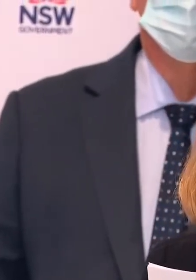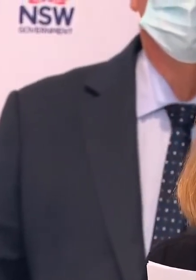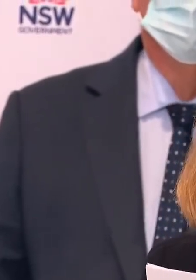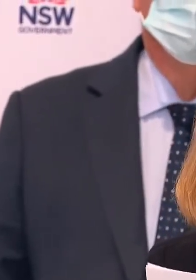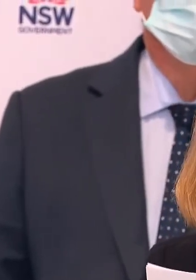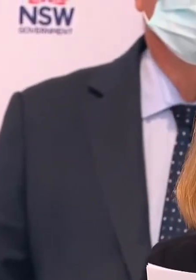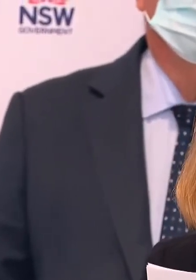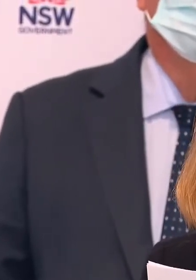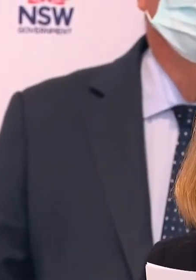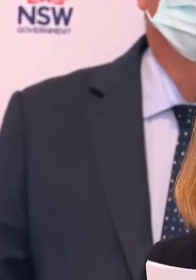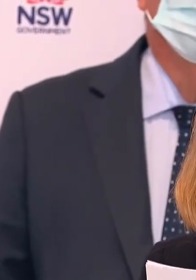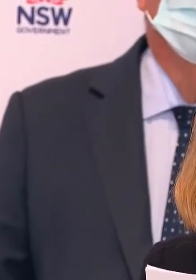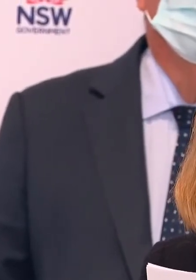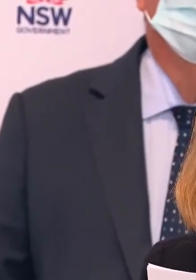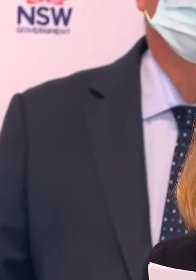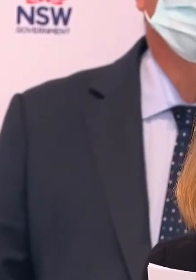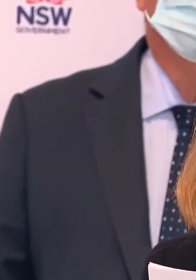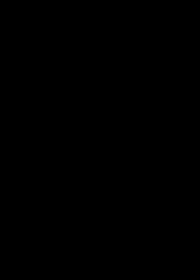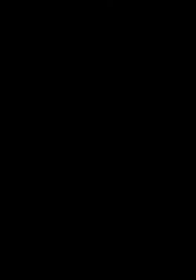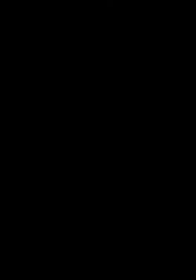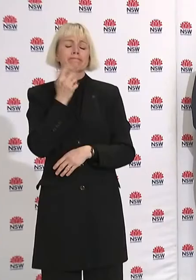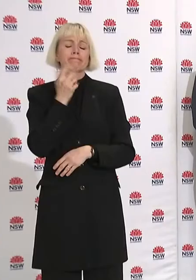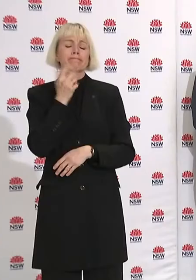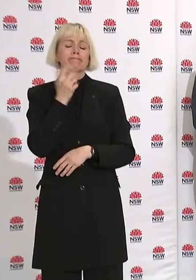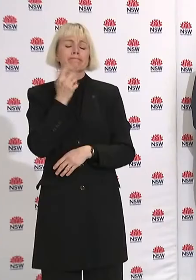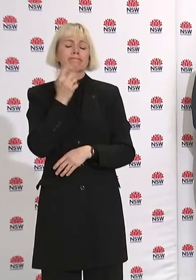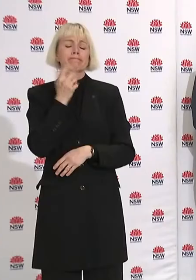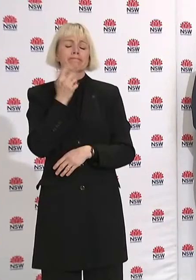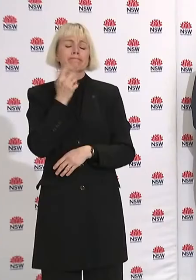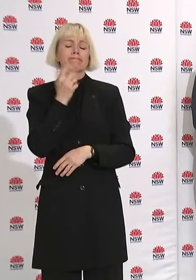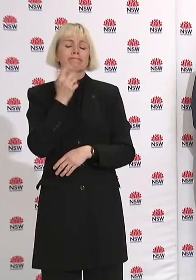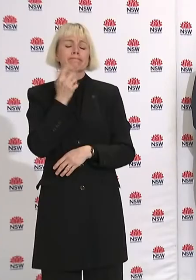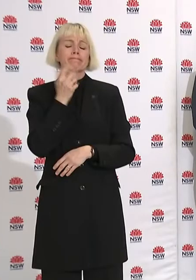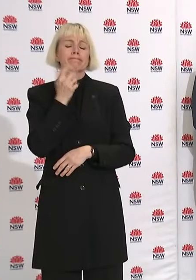would have liked to see at this stage.